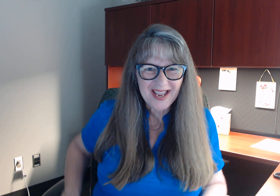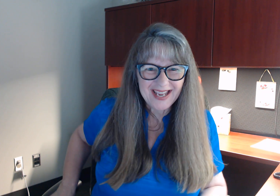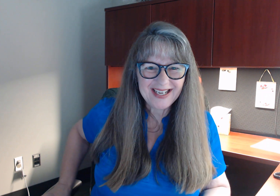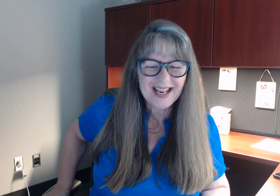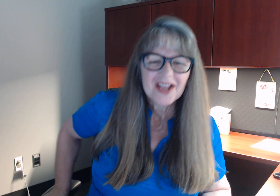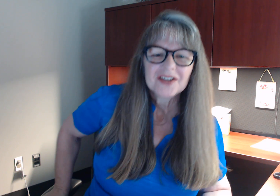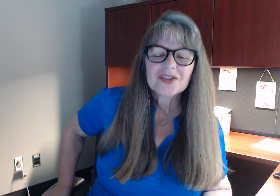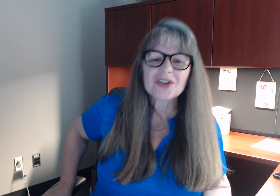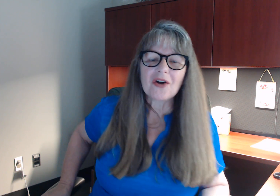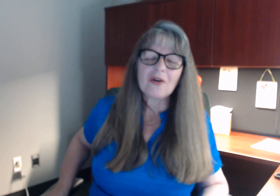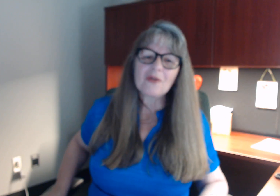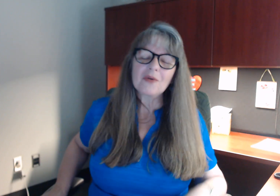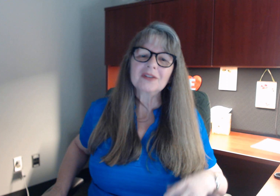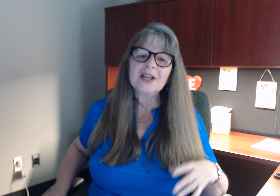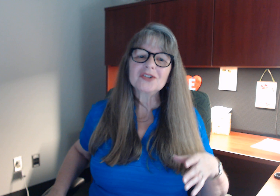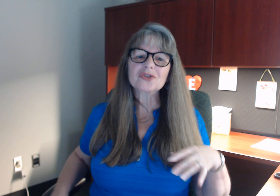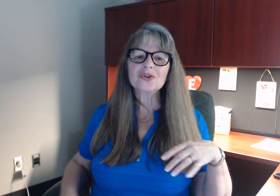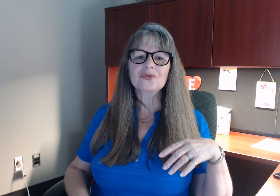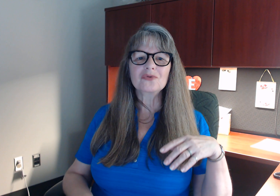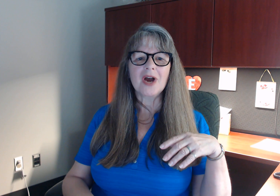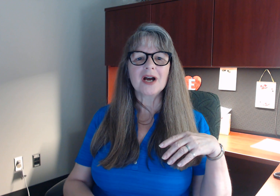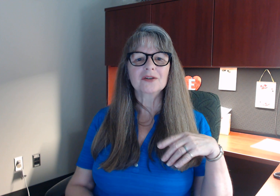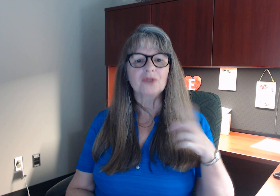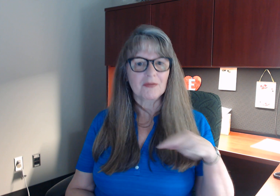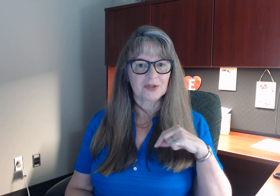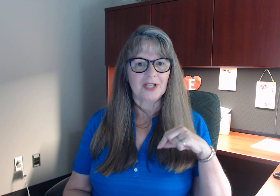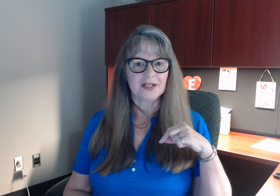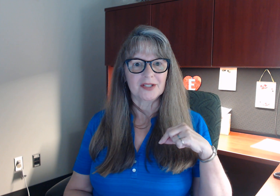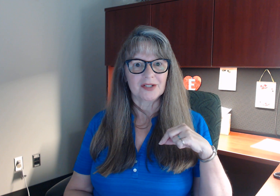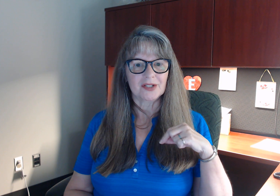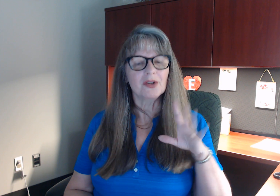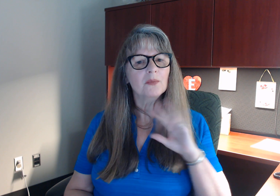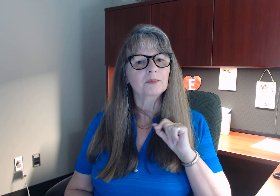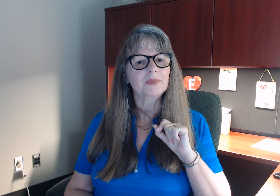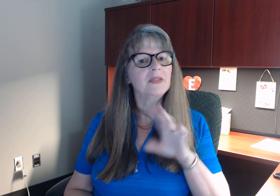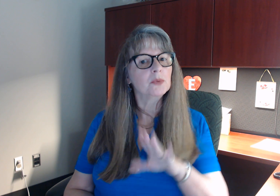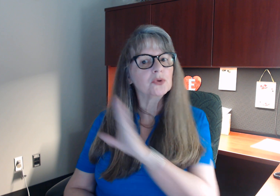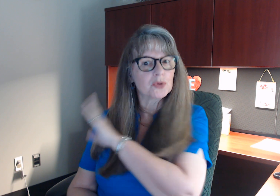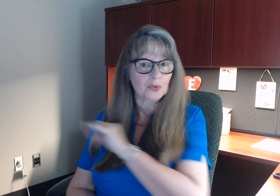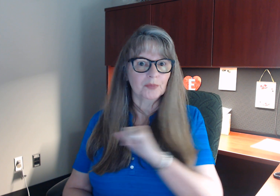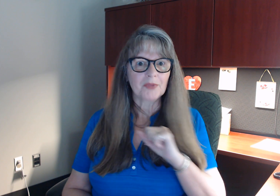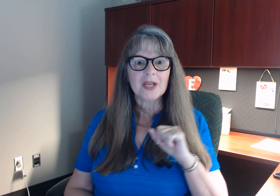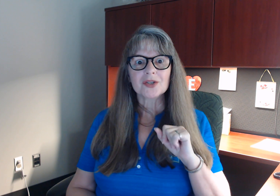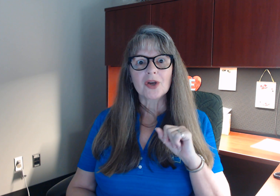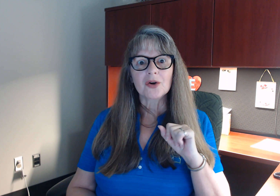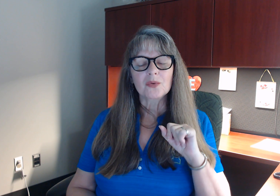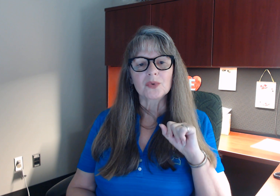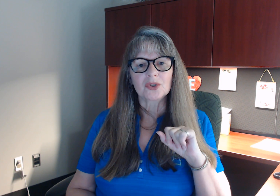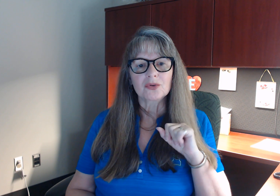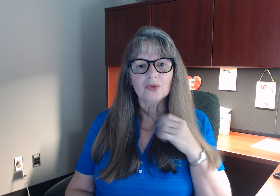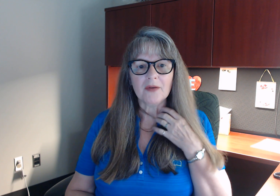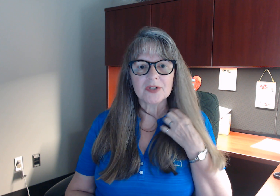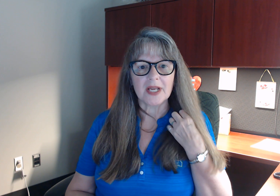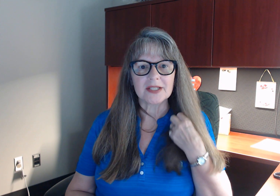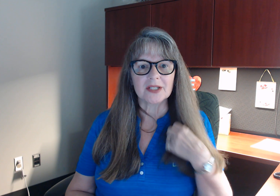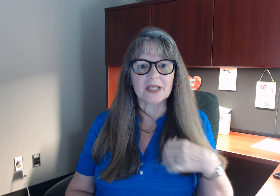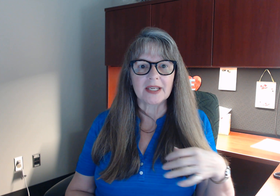right? So let's do driver's license. No, and then we'll do school. So do driver's license like if